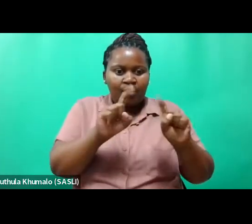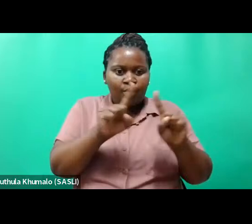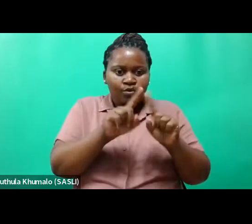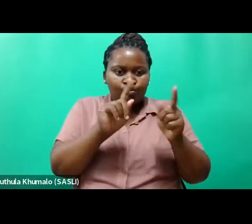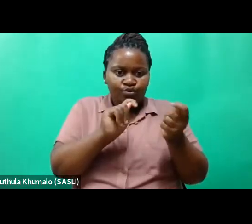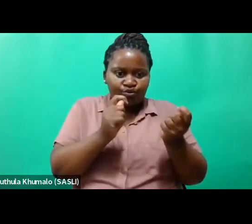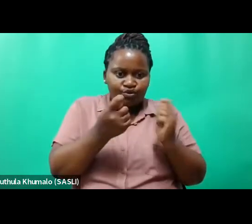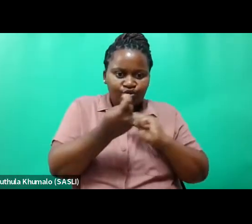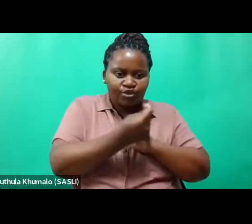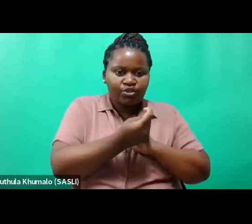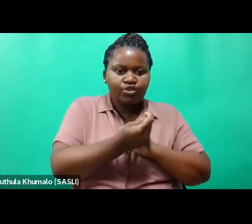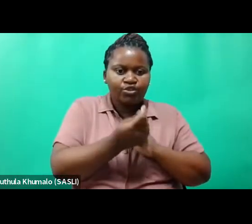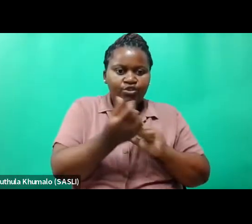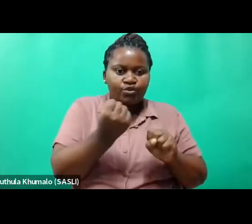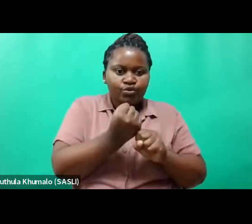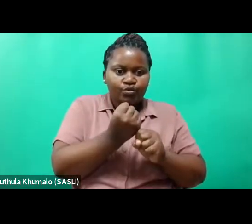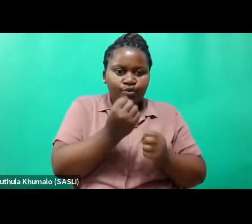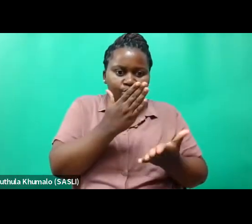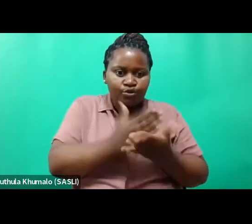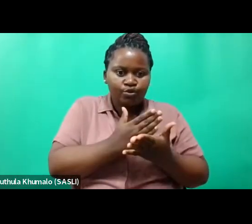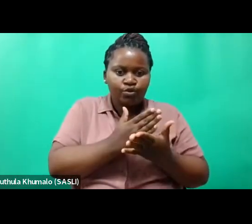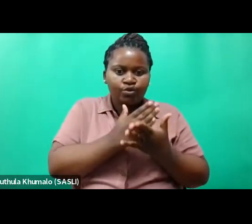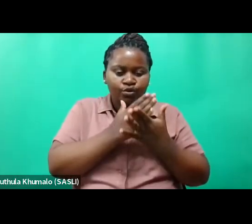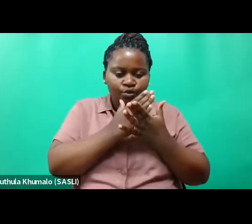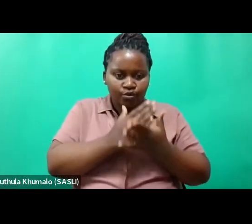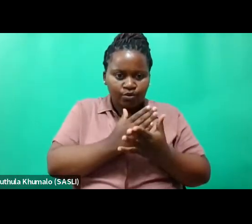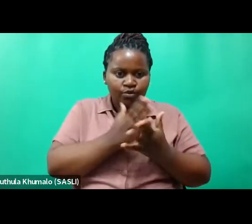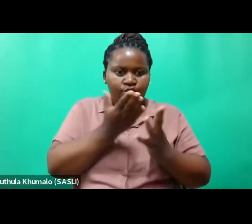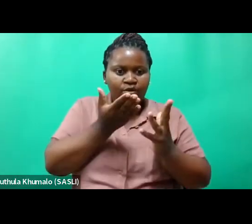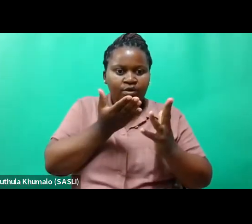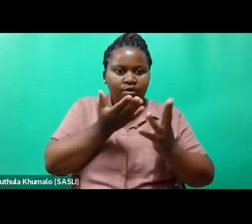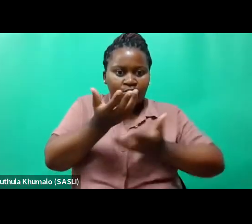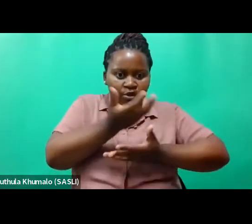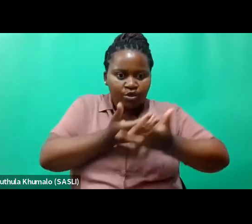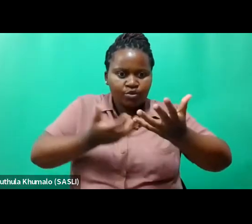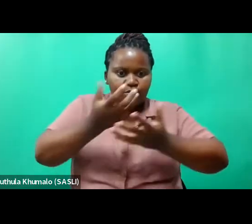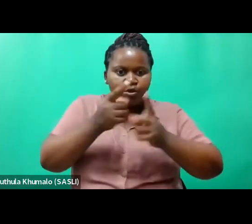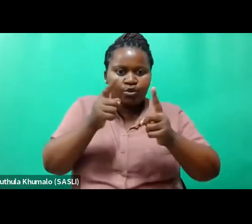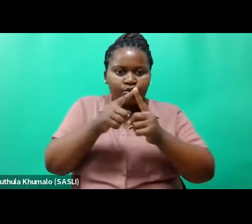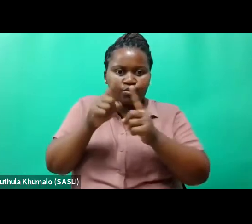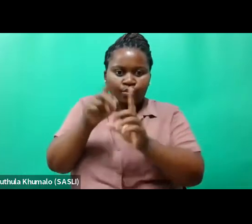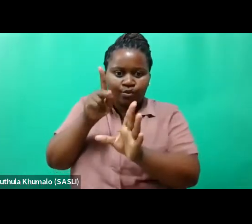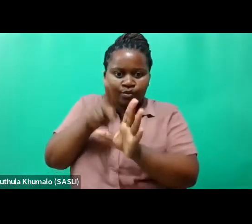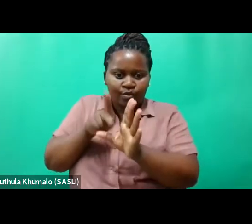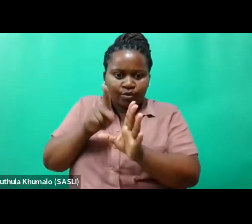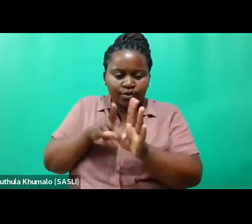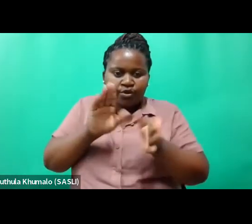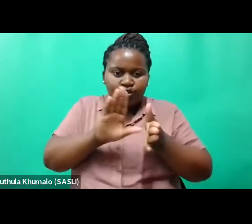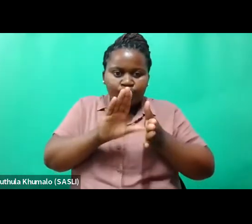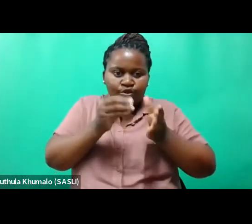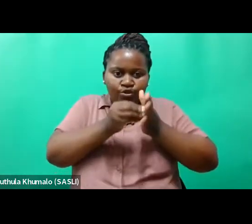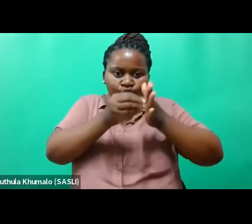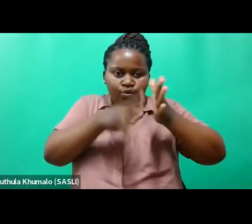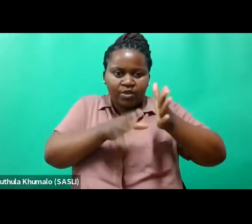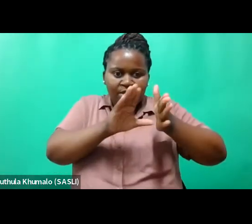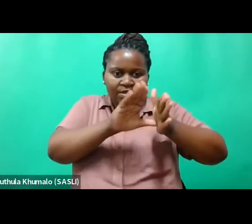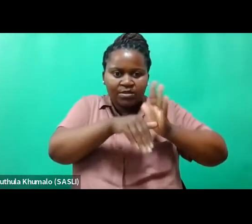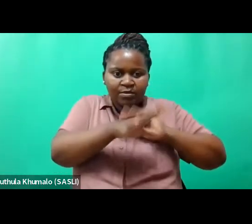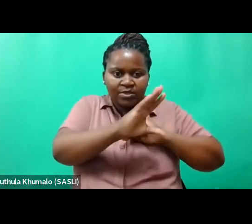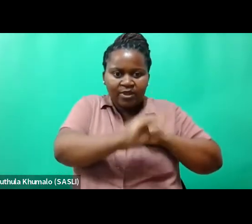to ensure maximum engagement and participation of students with disabilities in the higher education